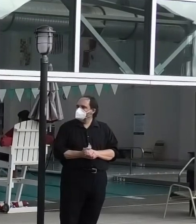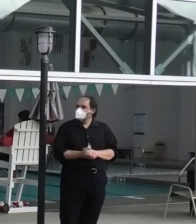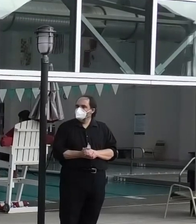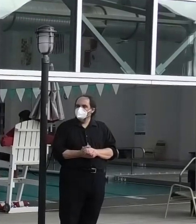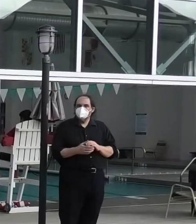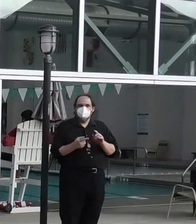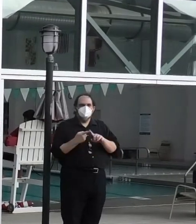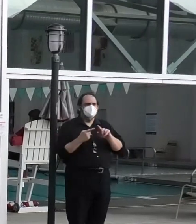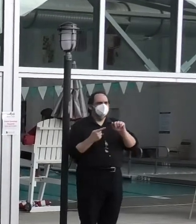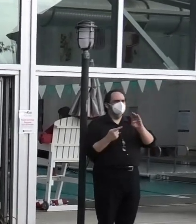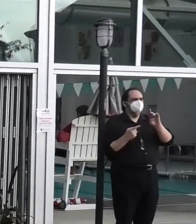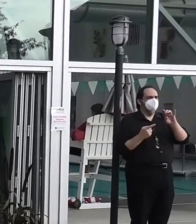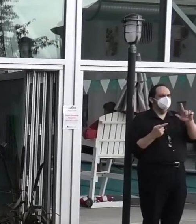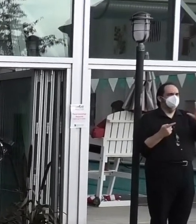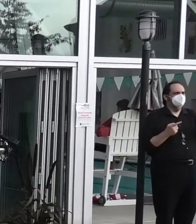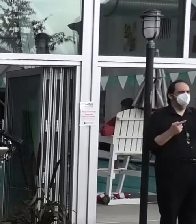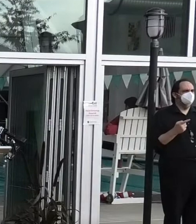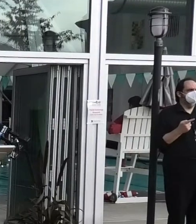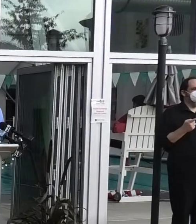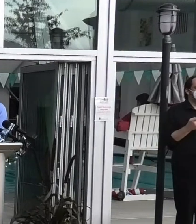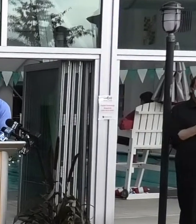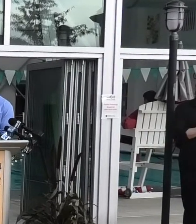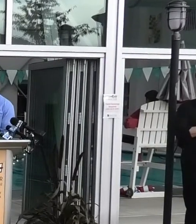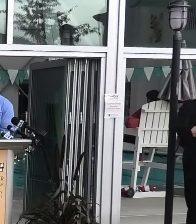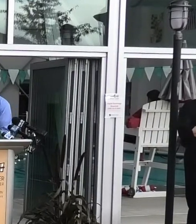First is Abdullah Tyler.